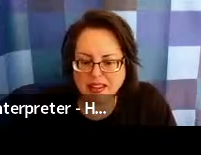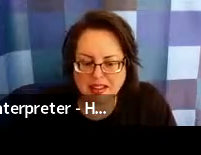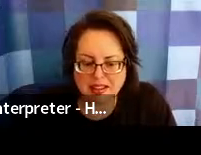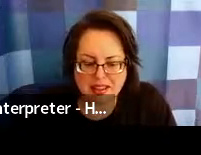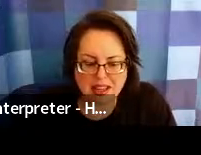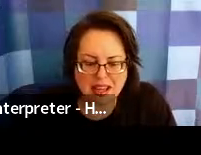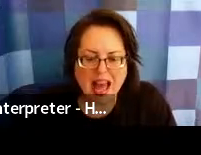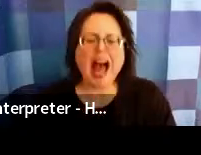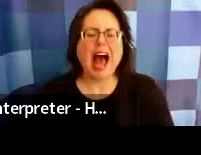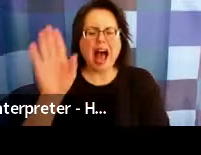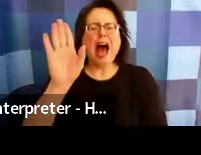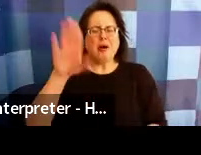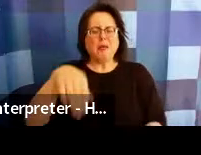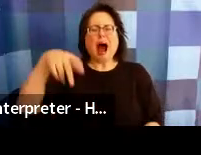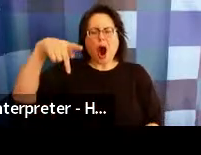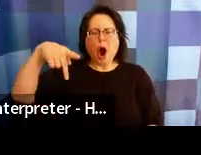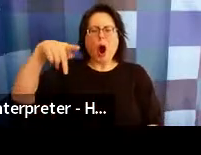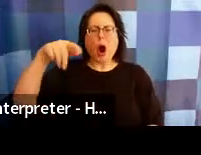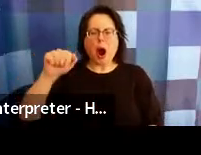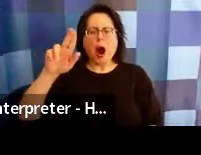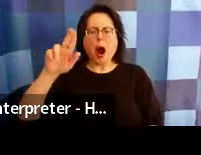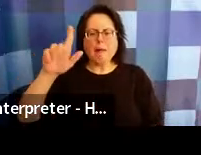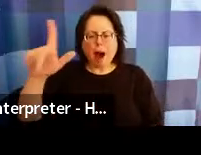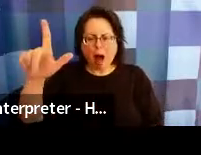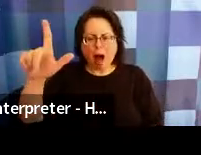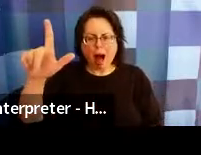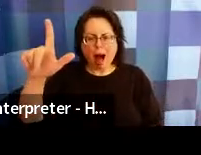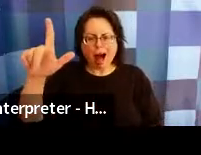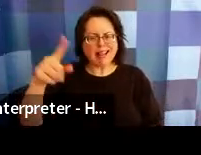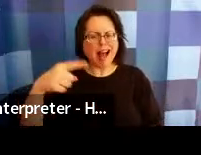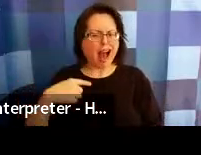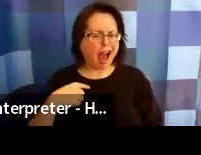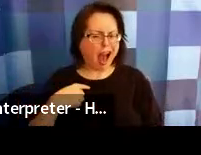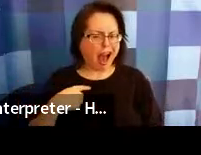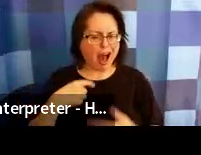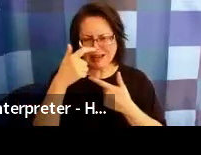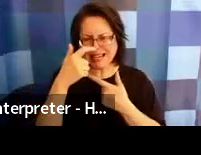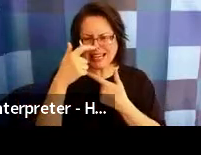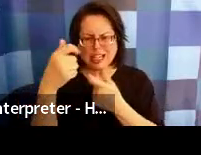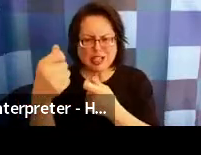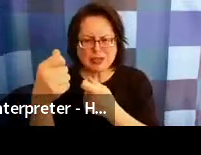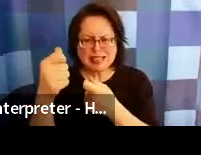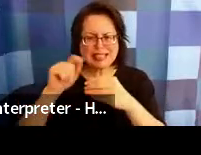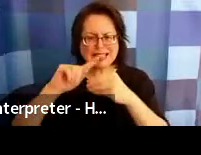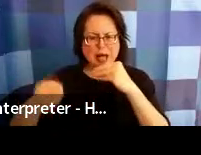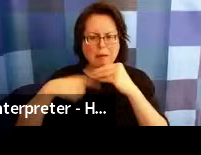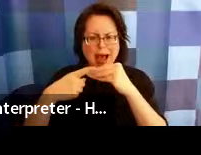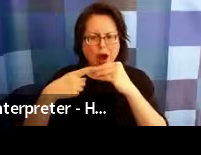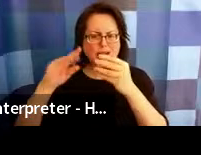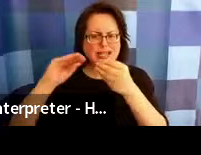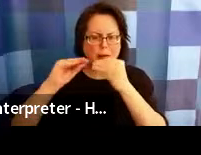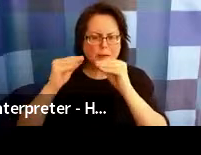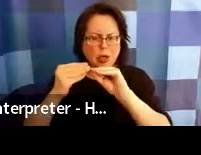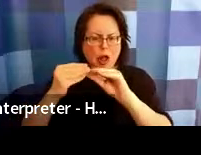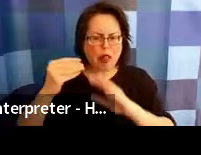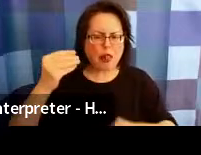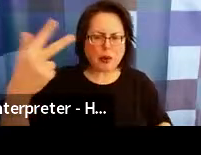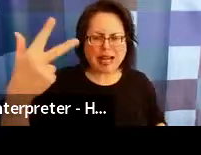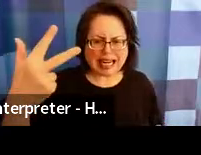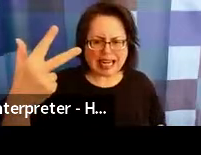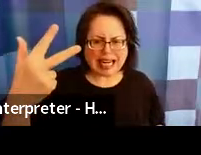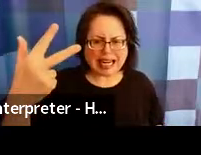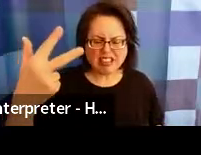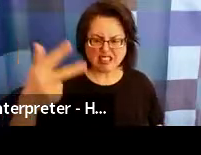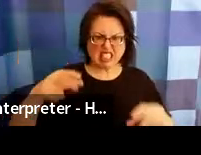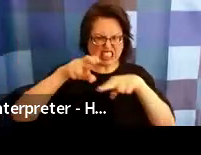Well, this is Paul. I'm most interested in hearing about number 3, what's next,